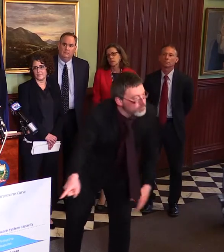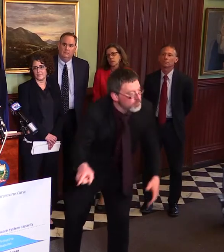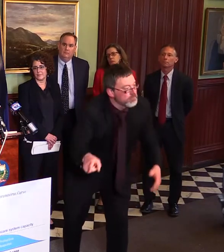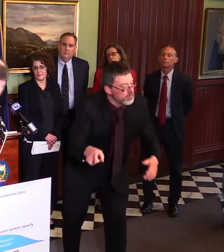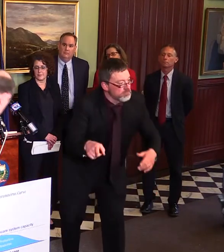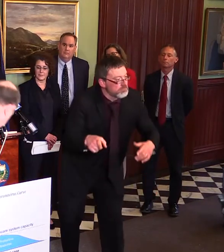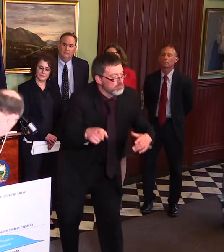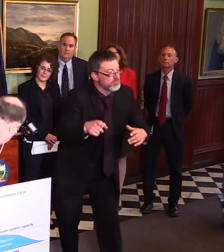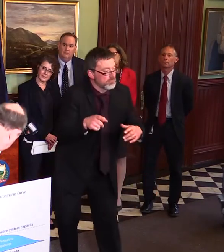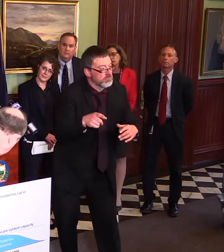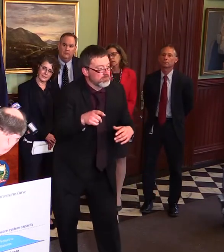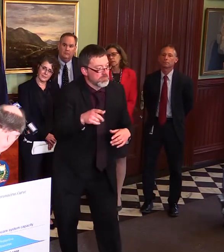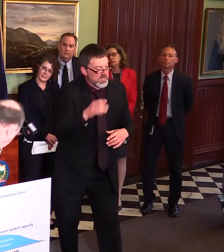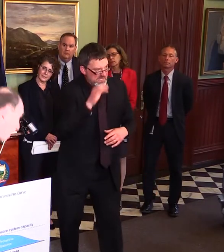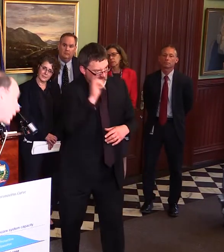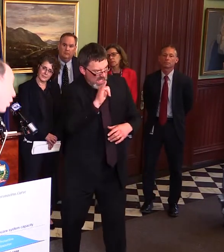Italy.